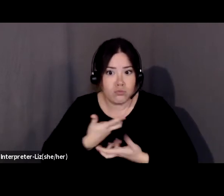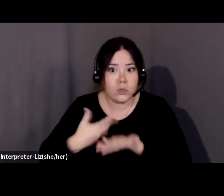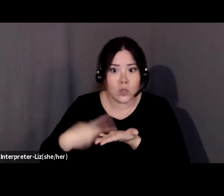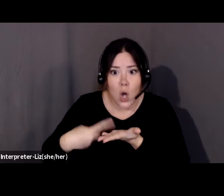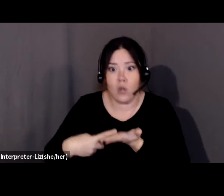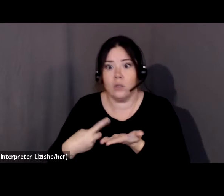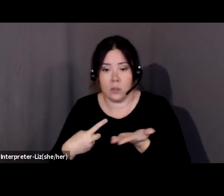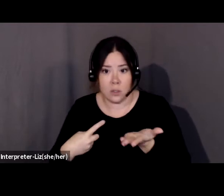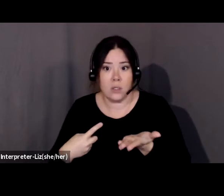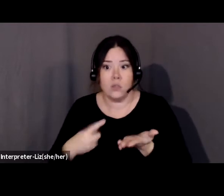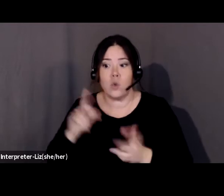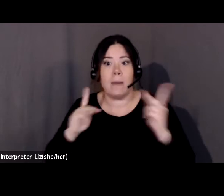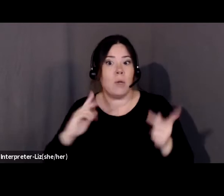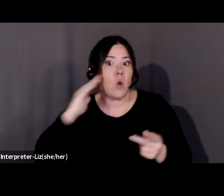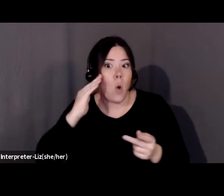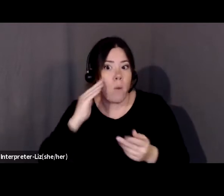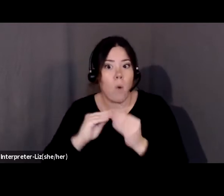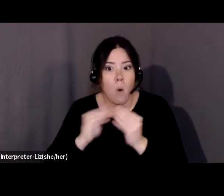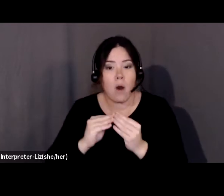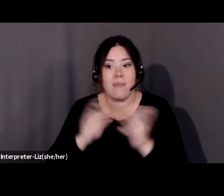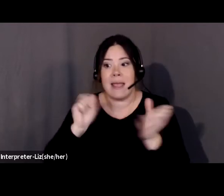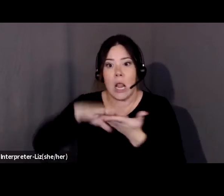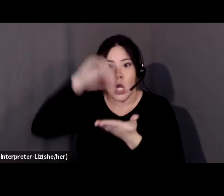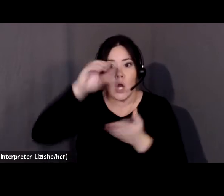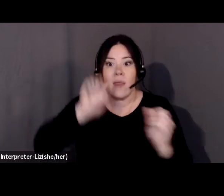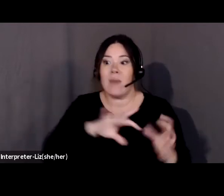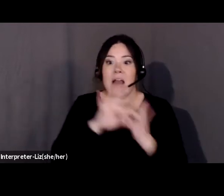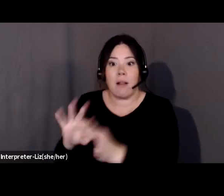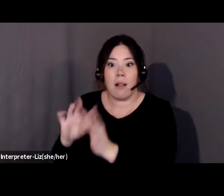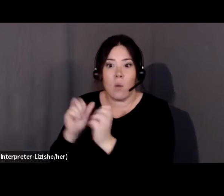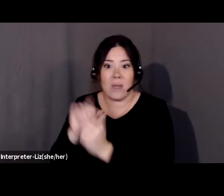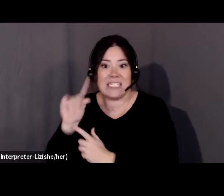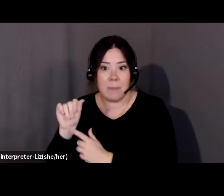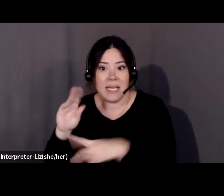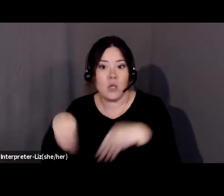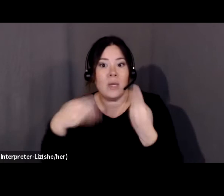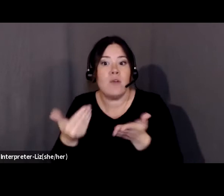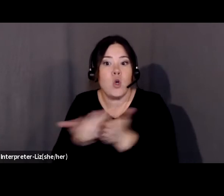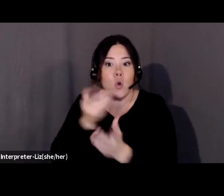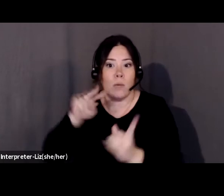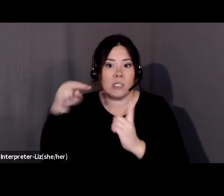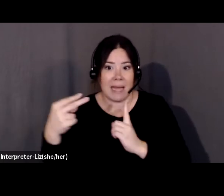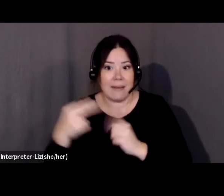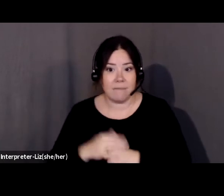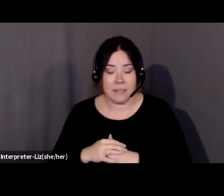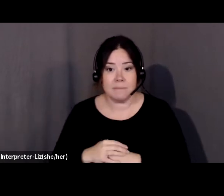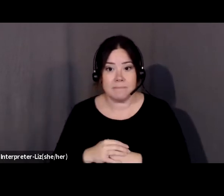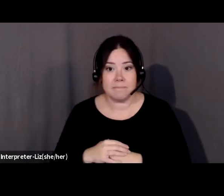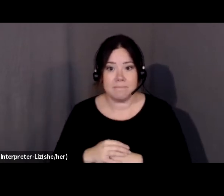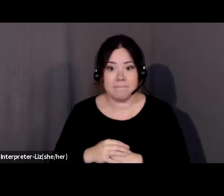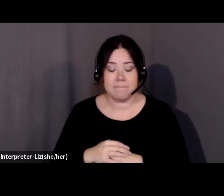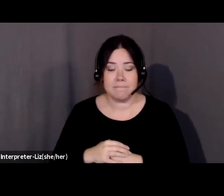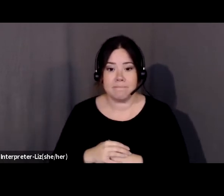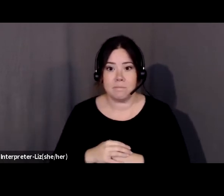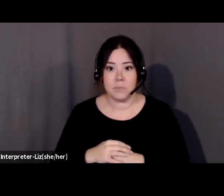are looking to hear more about, that we can relate back to disability and give people a new perspective on. And the other